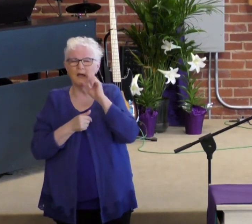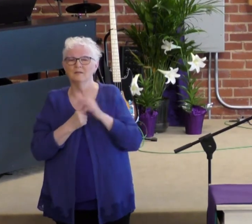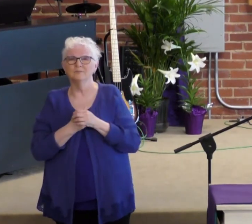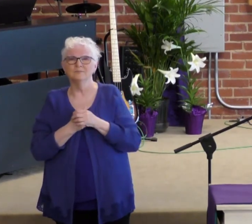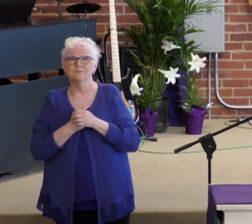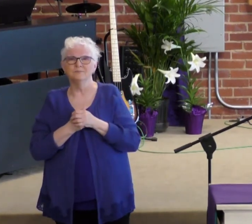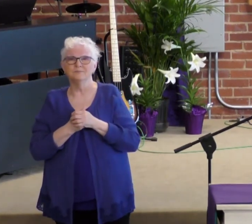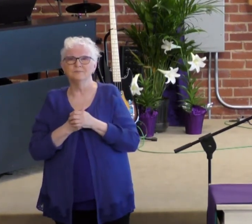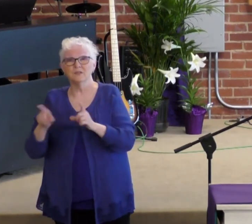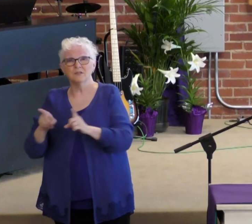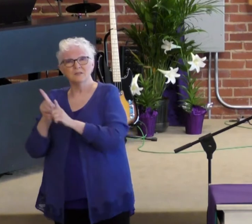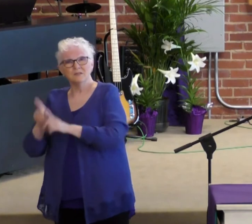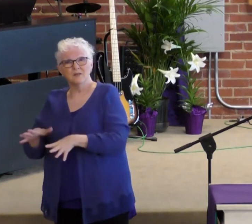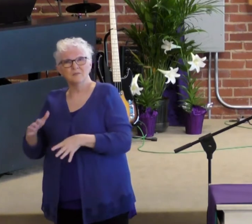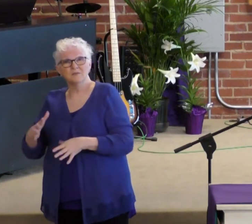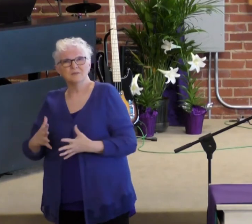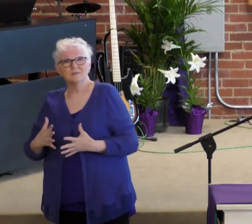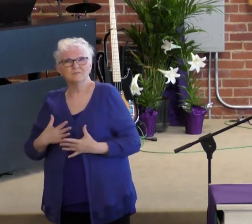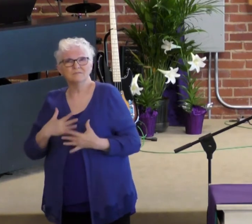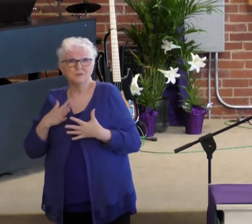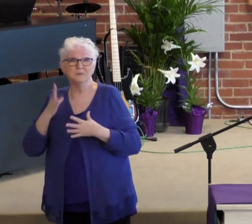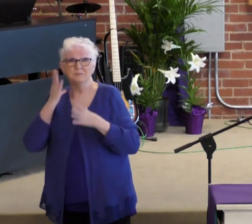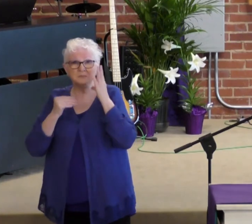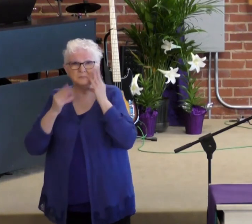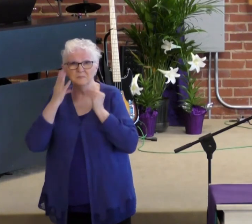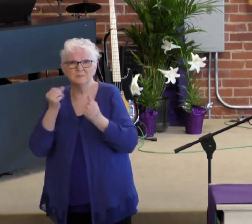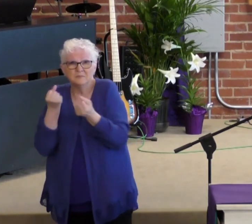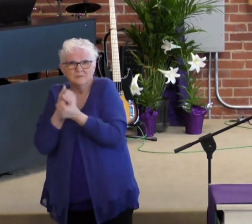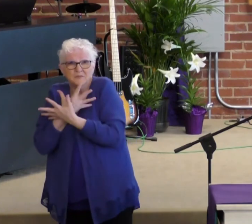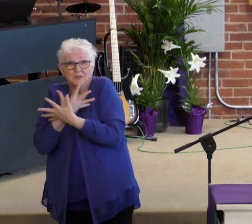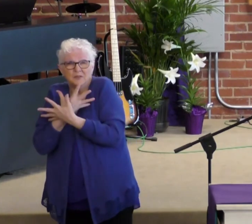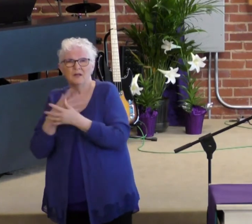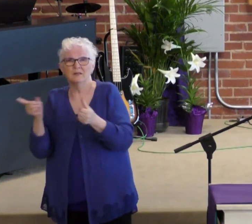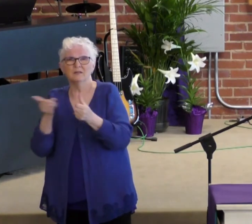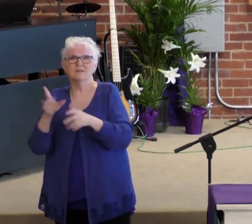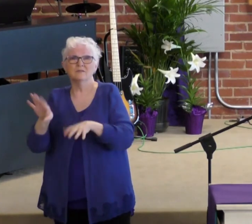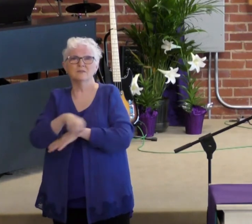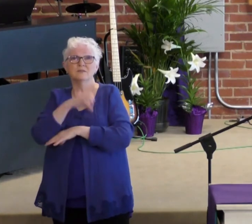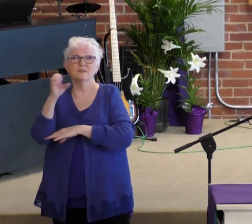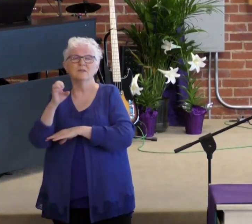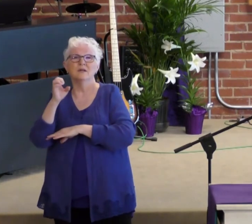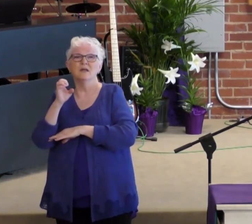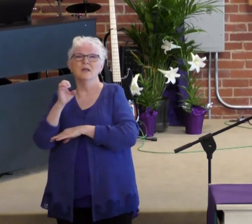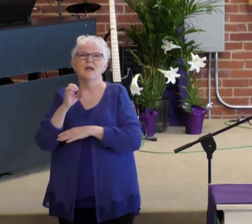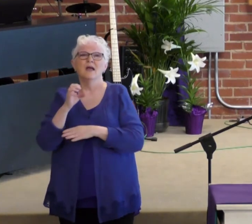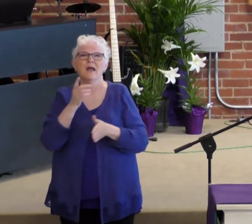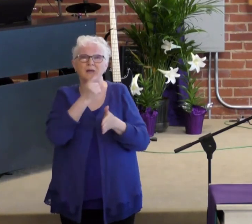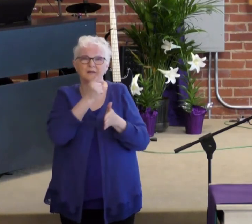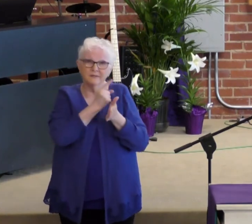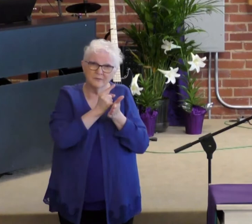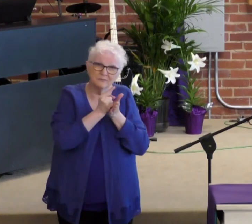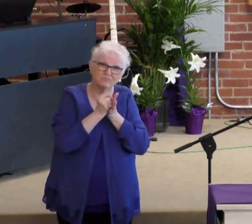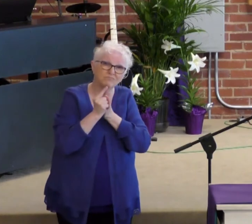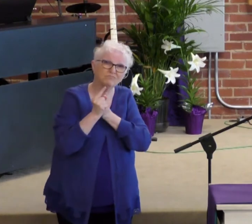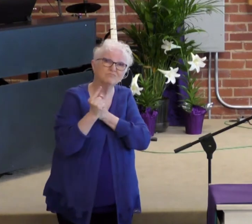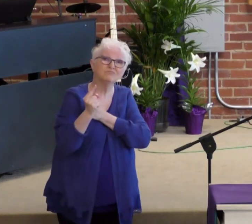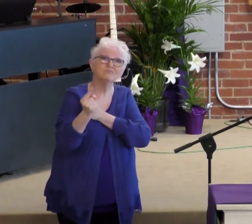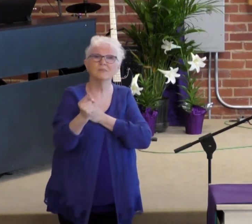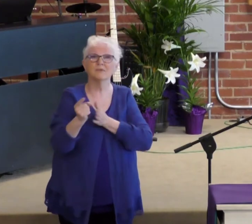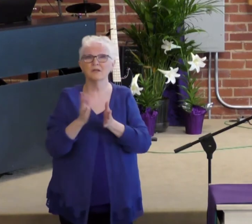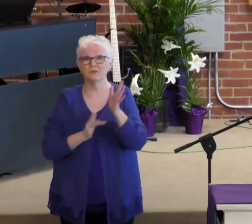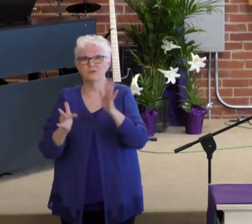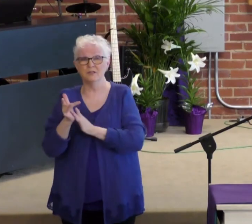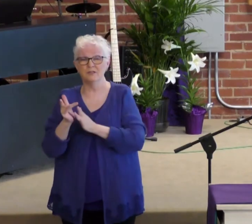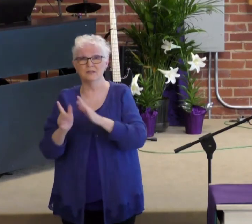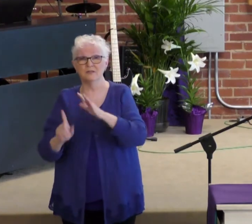with fear on that first Easter and even the following week, Jesus appeared